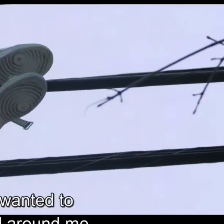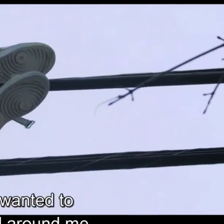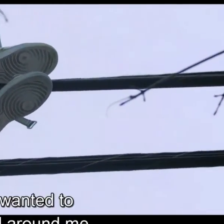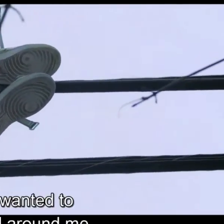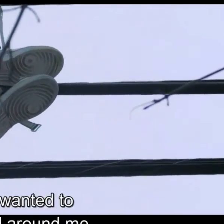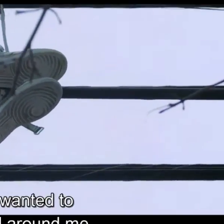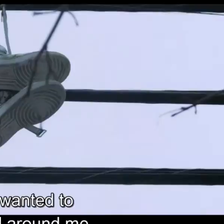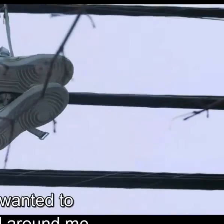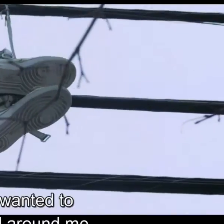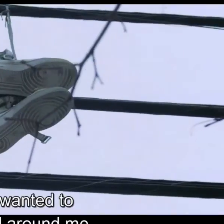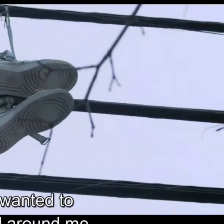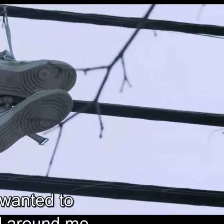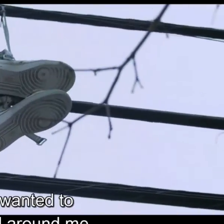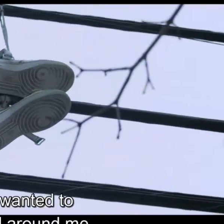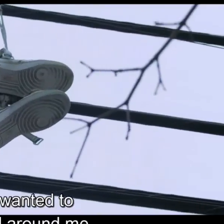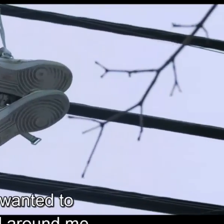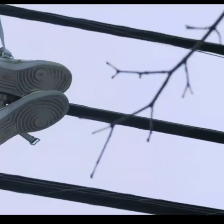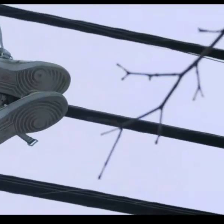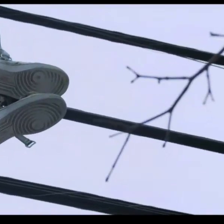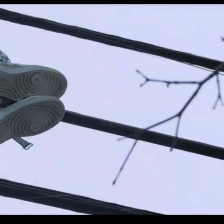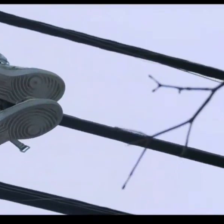change the world around me.